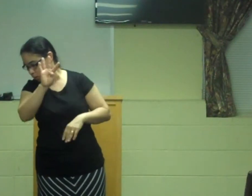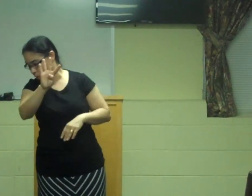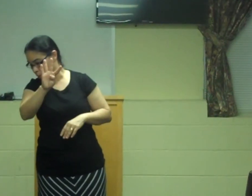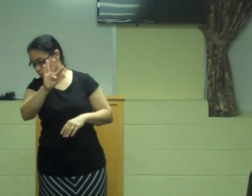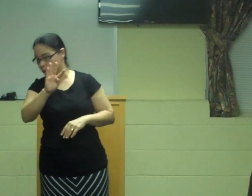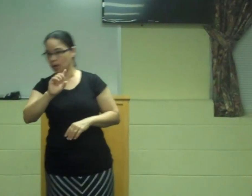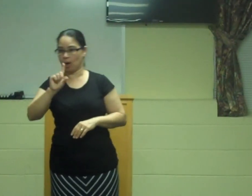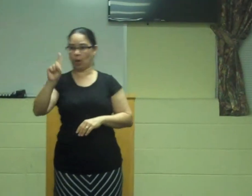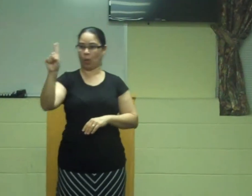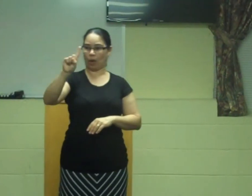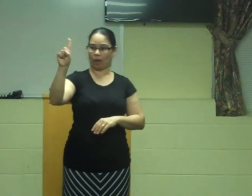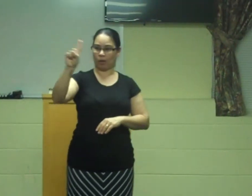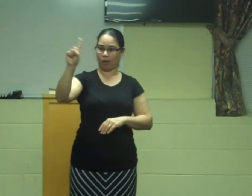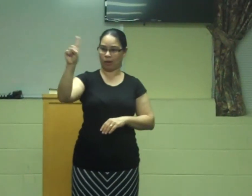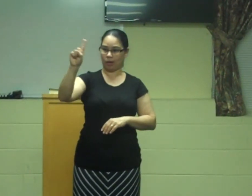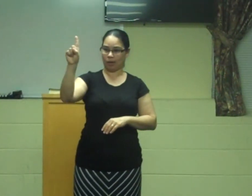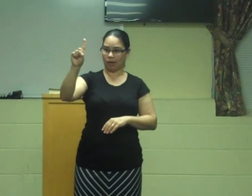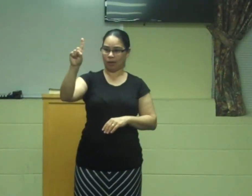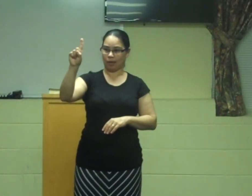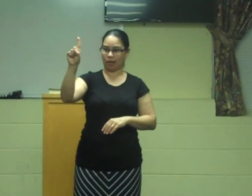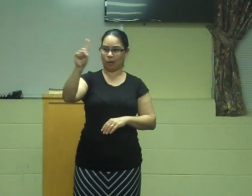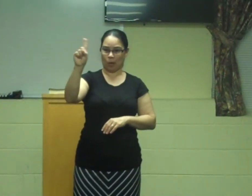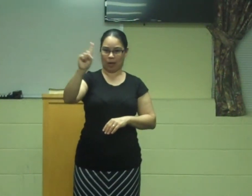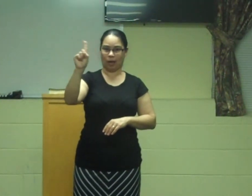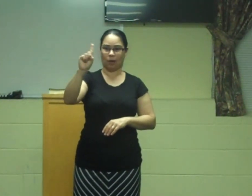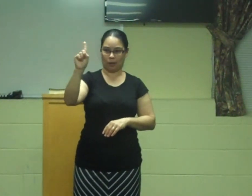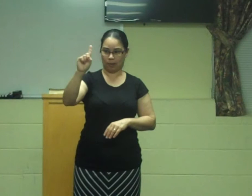Number 4, where?